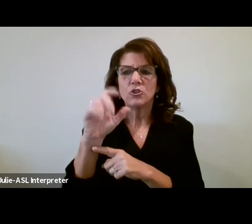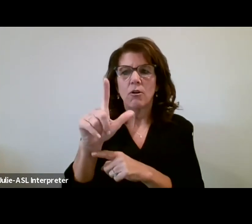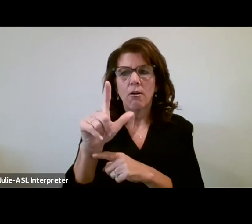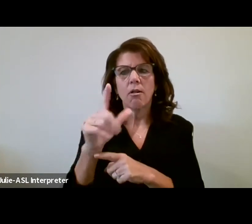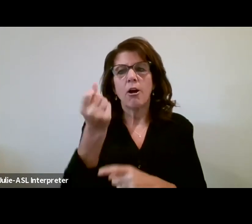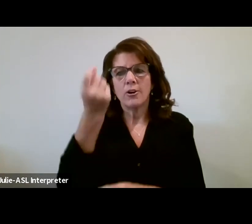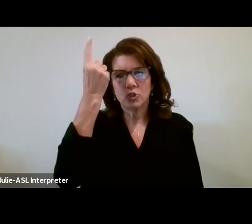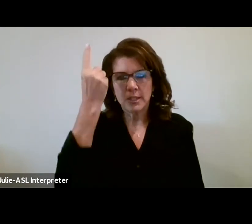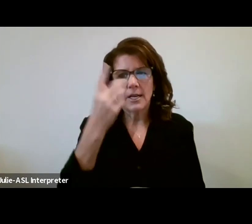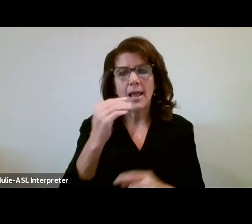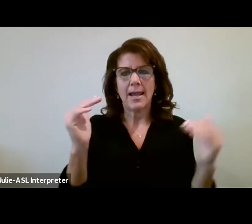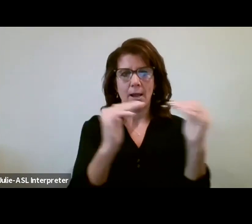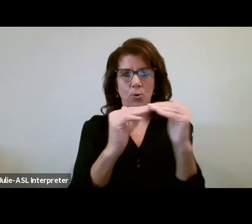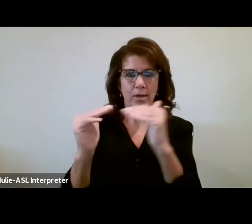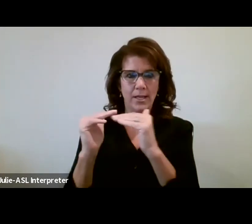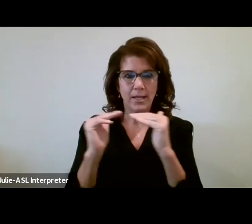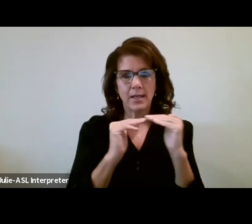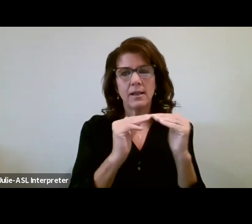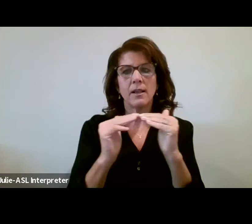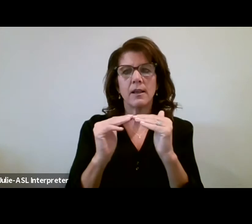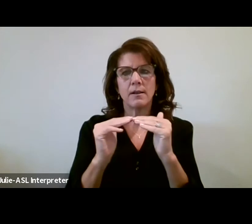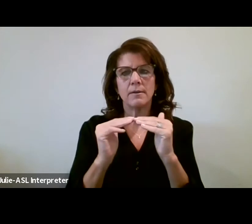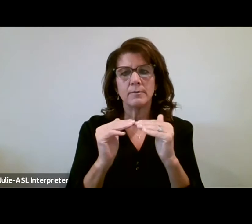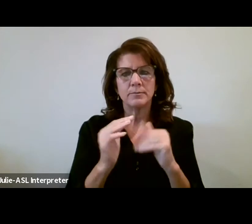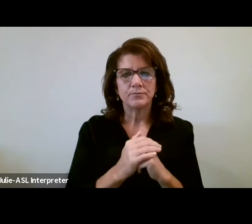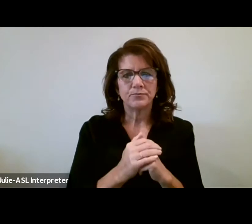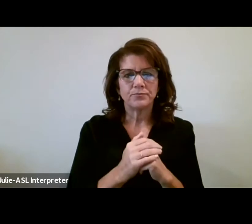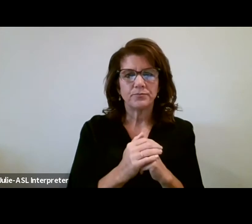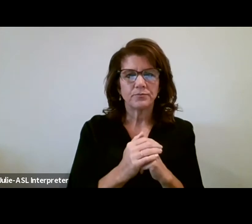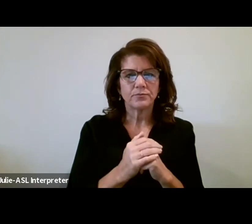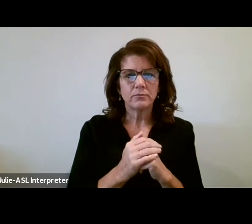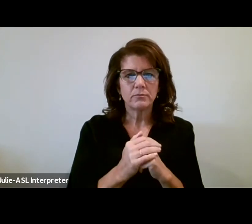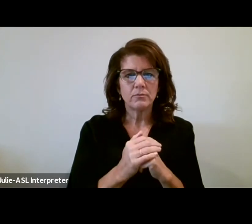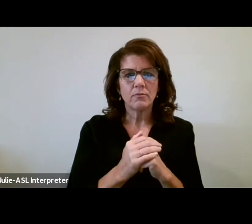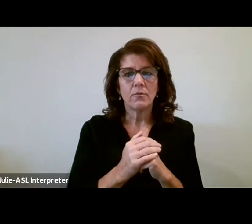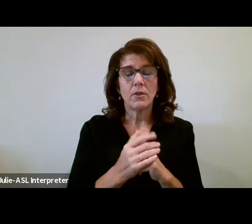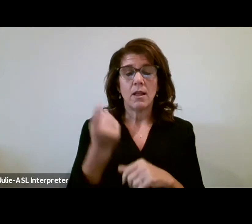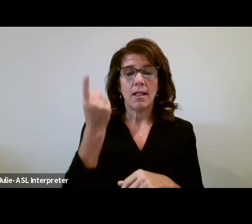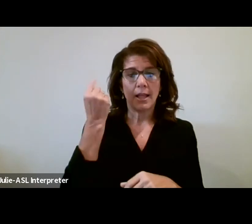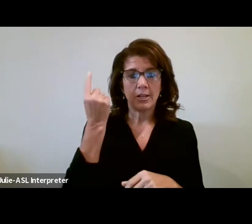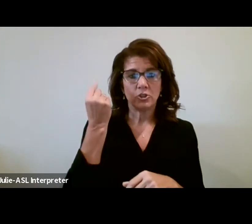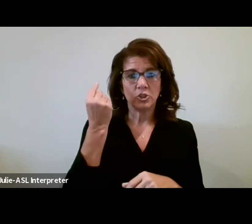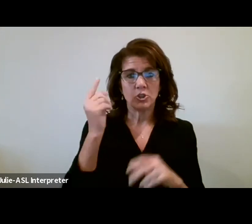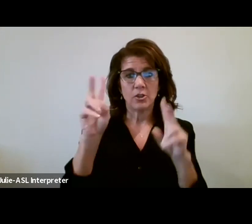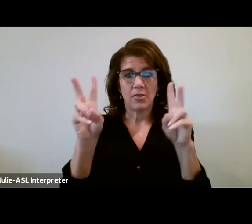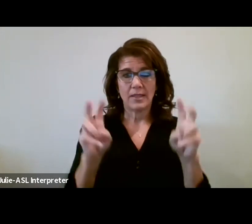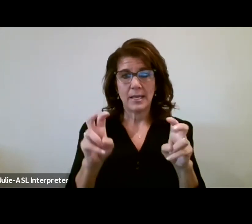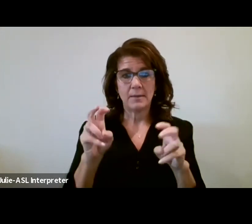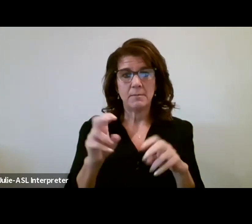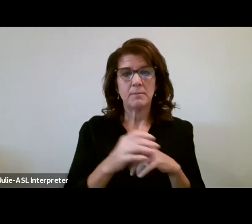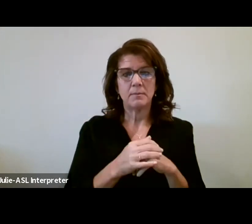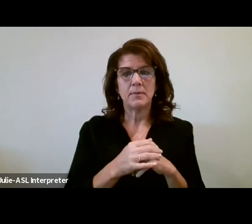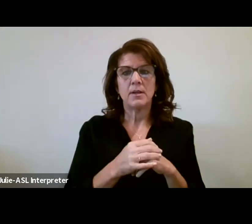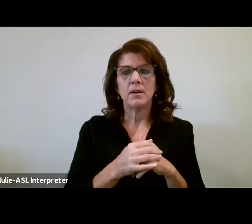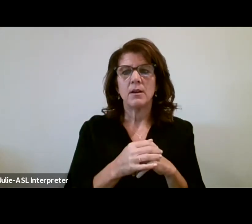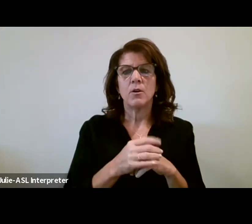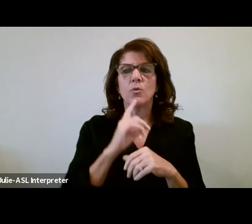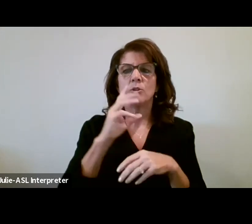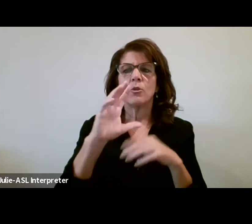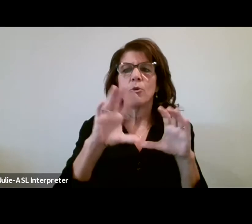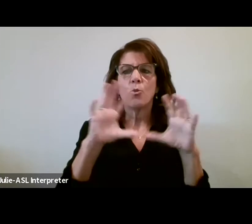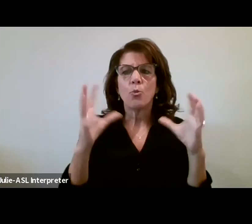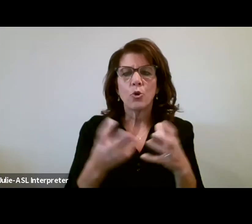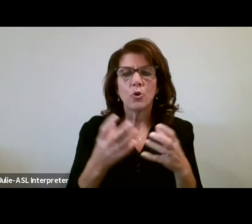and equity available. Last year's theme of this observance was the World